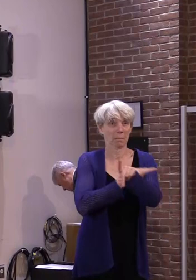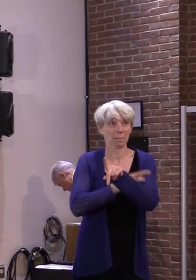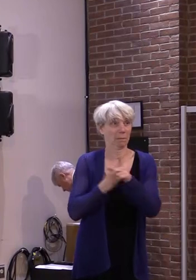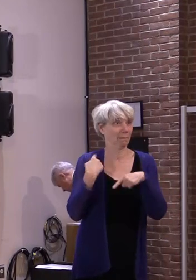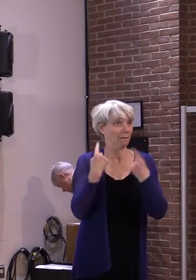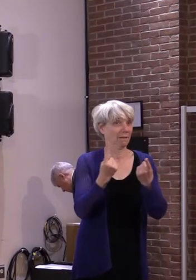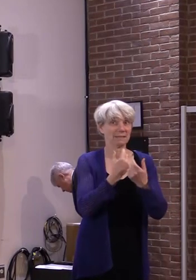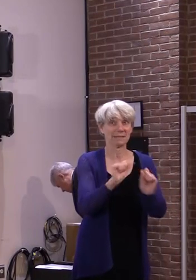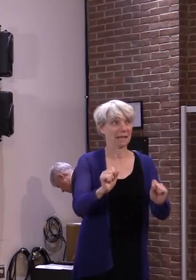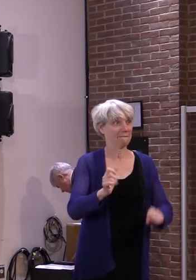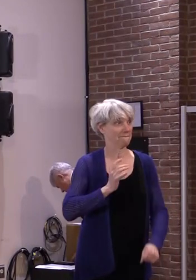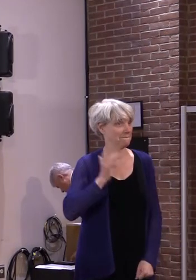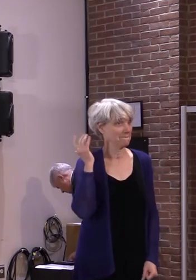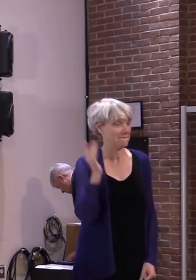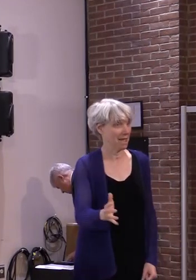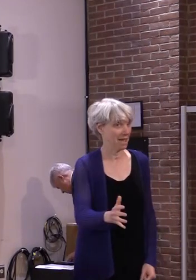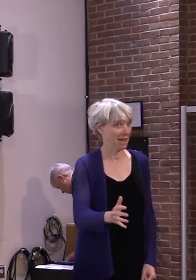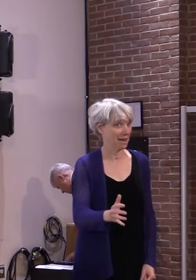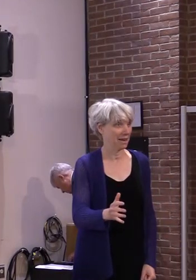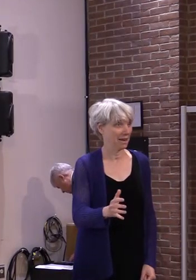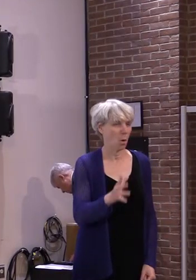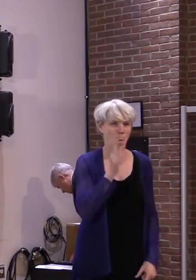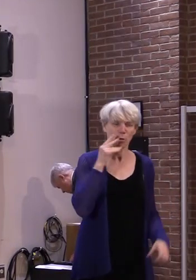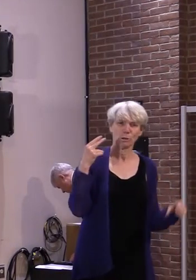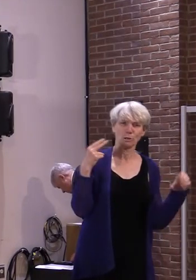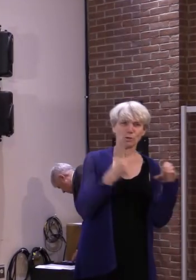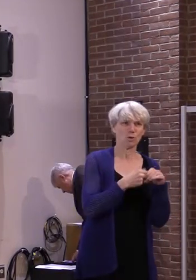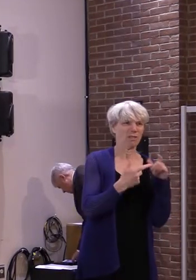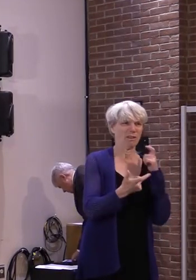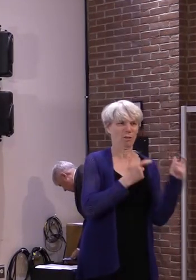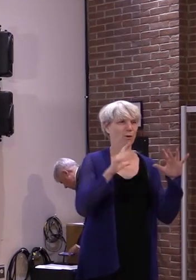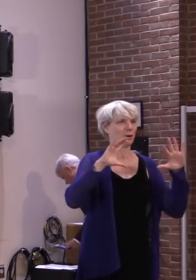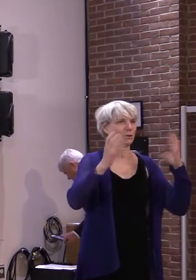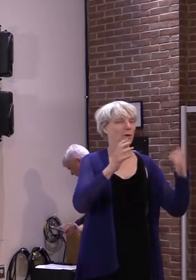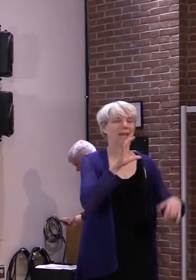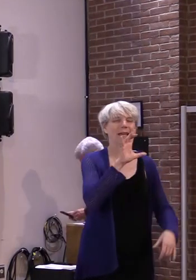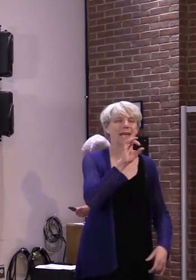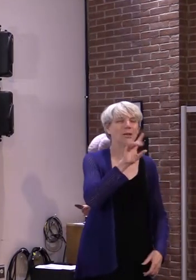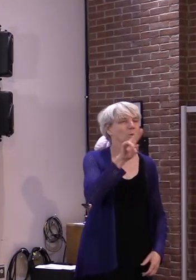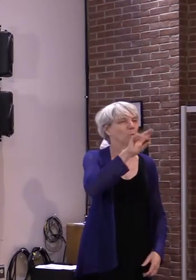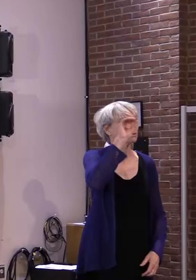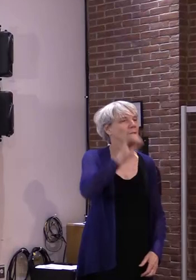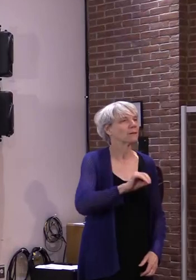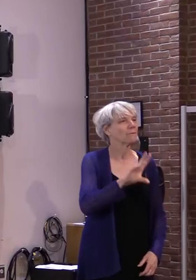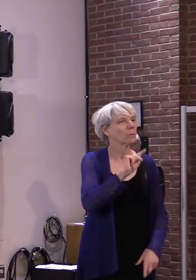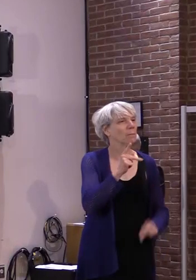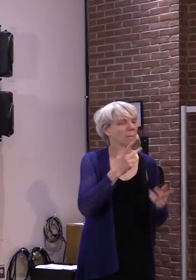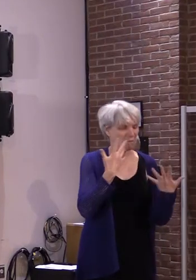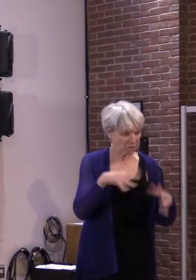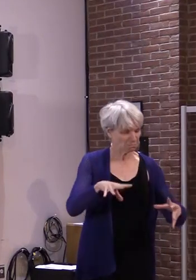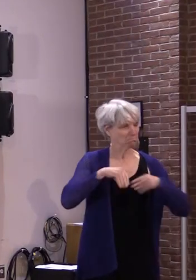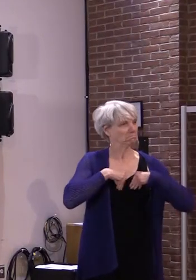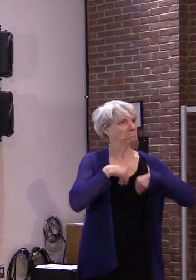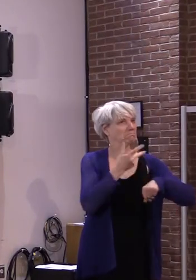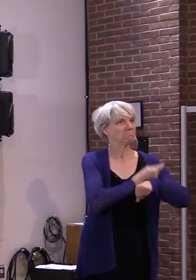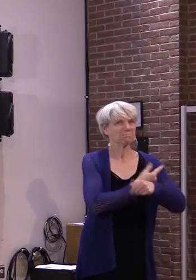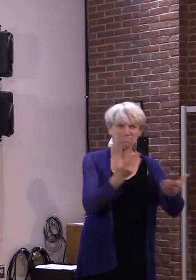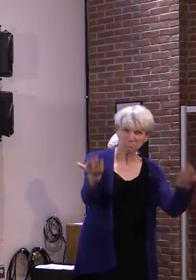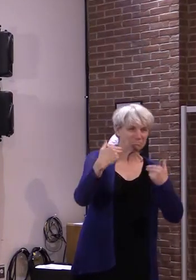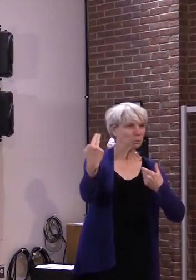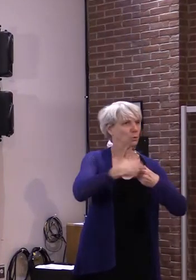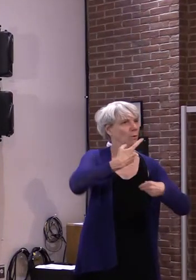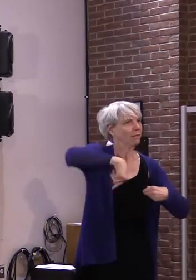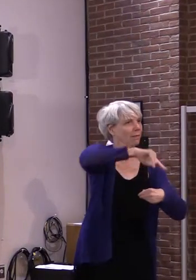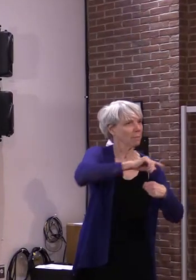and join the 82% of Vermonters who have already made the decision. Because anyone who is vaccinated, who is